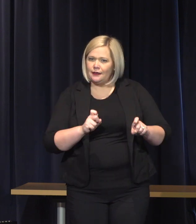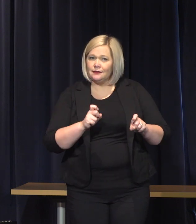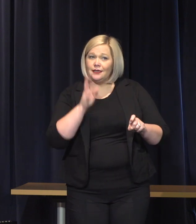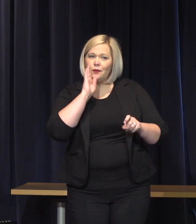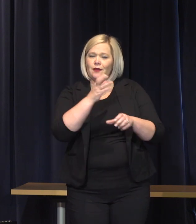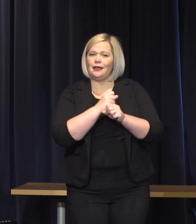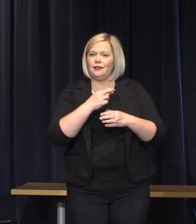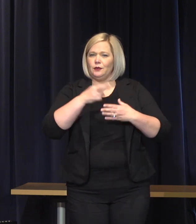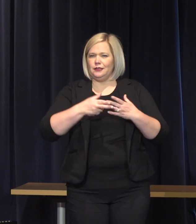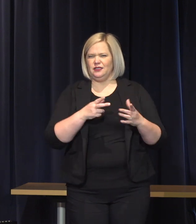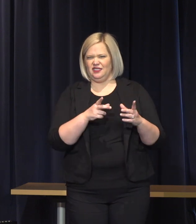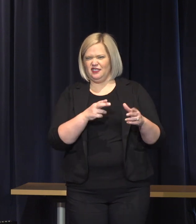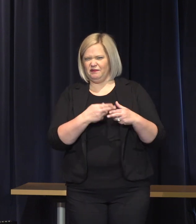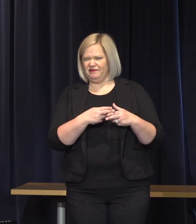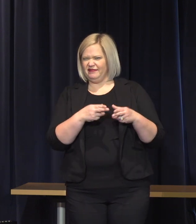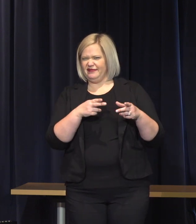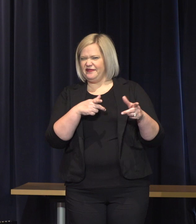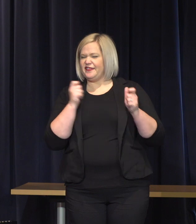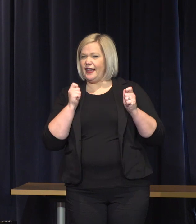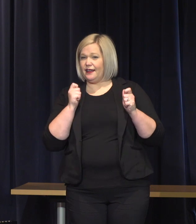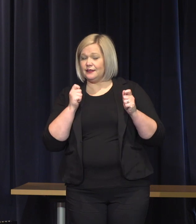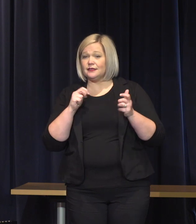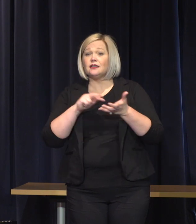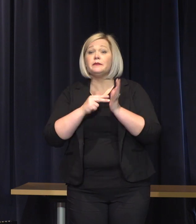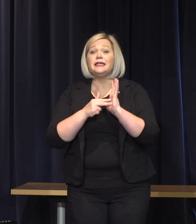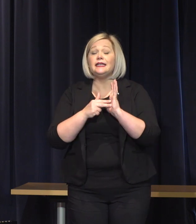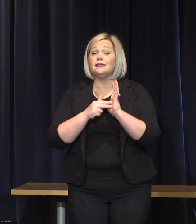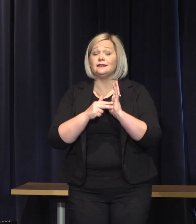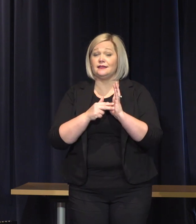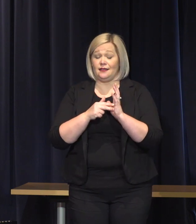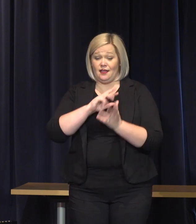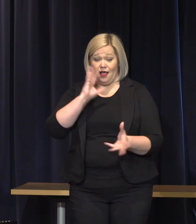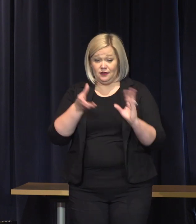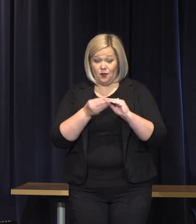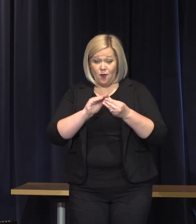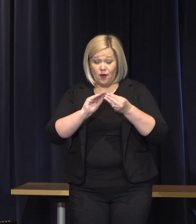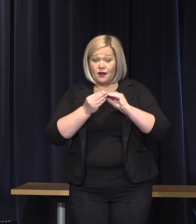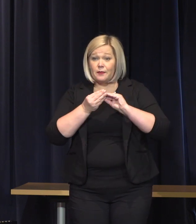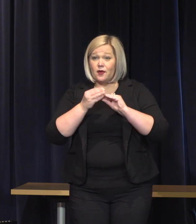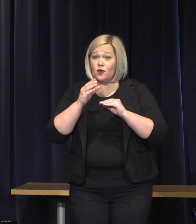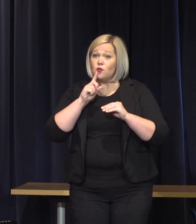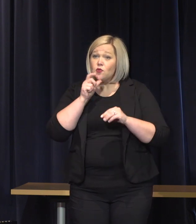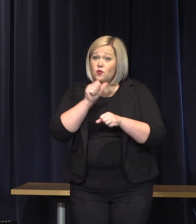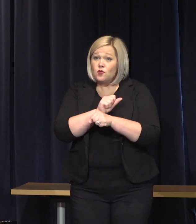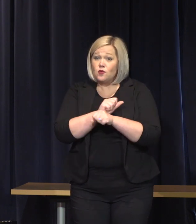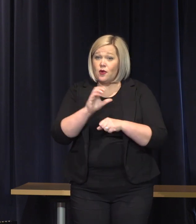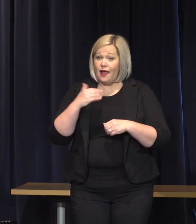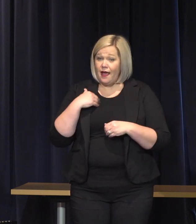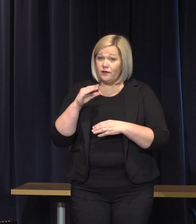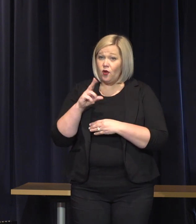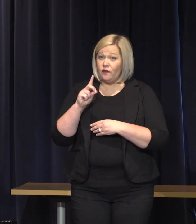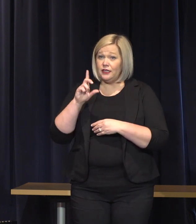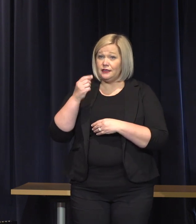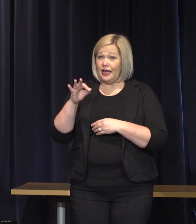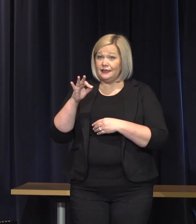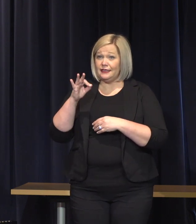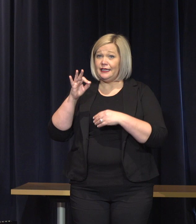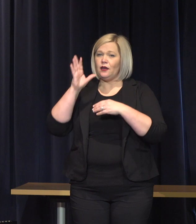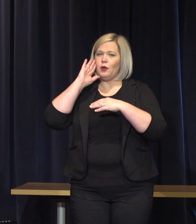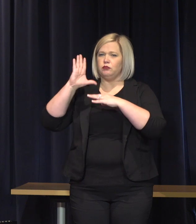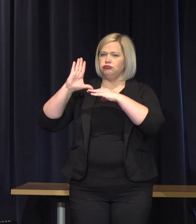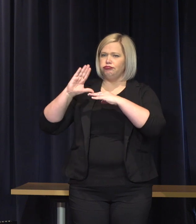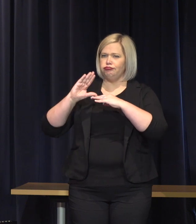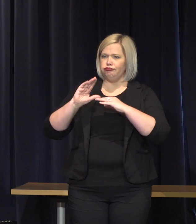quickly. This, of course, means that the number of COVID-19 cases is going to increase dramatically. However, this